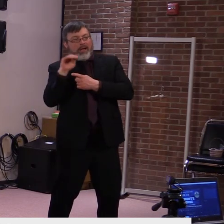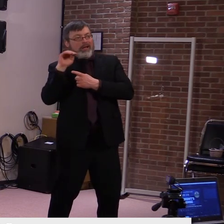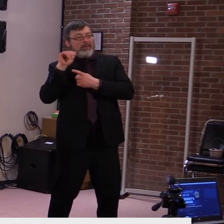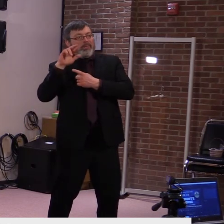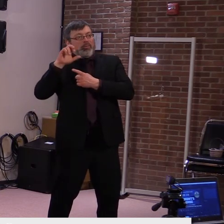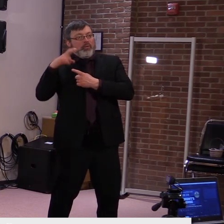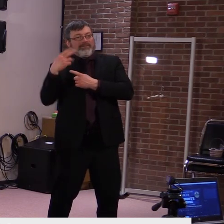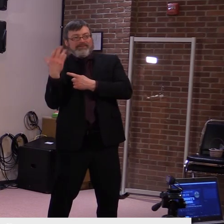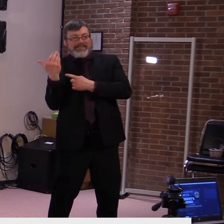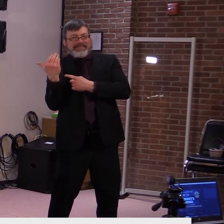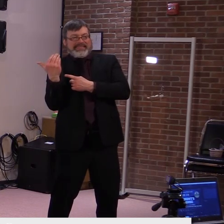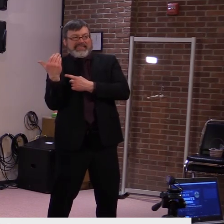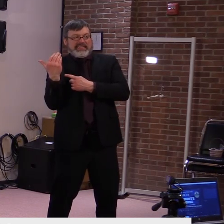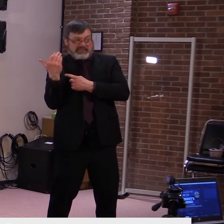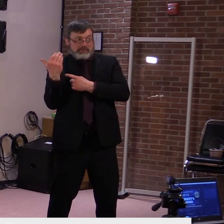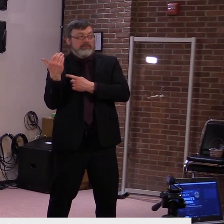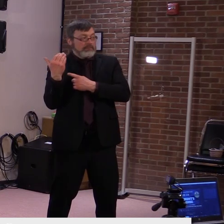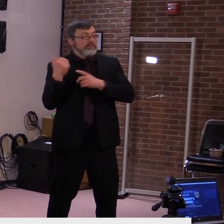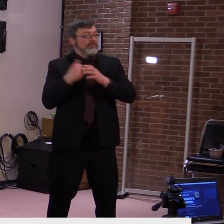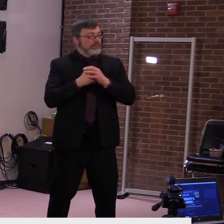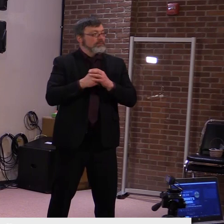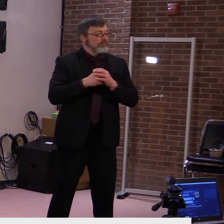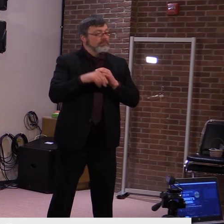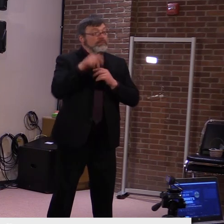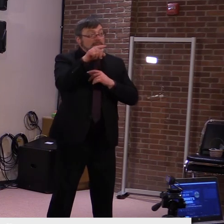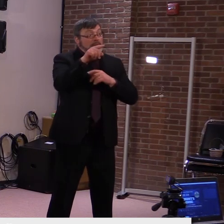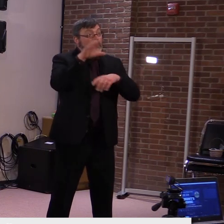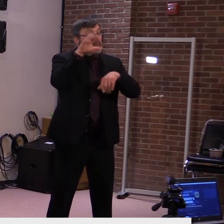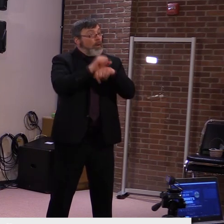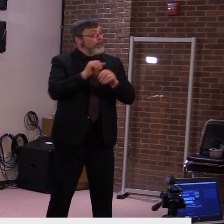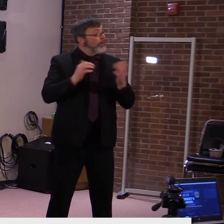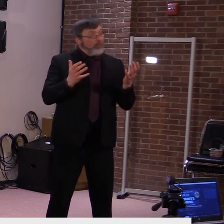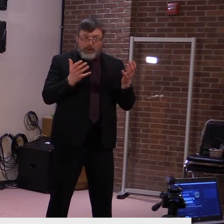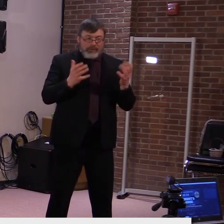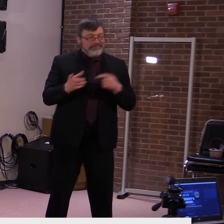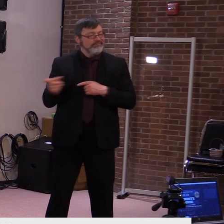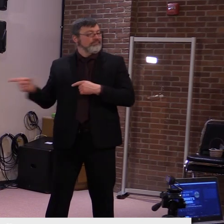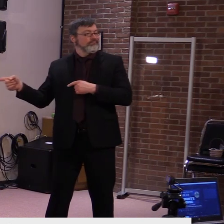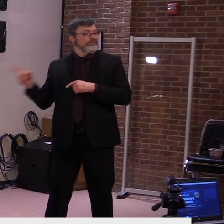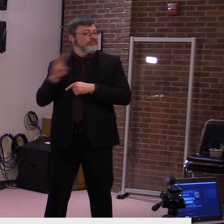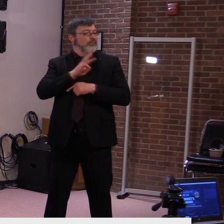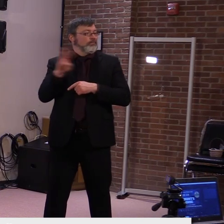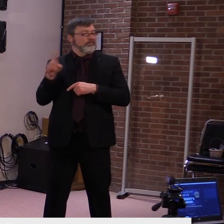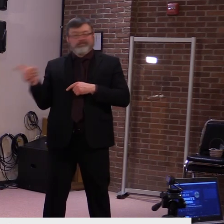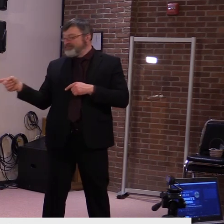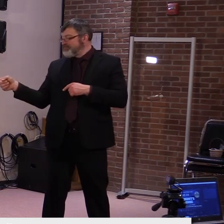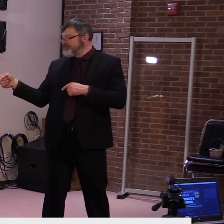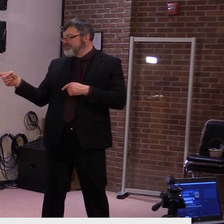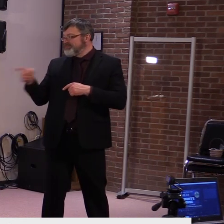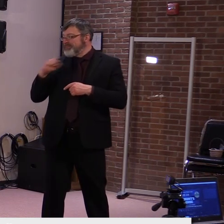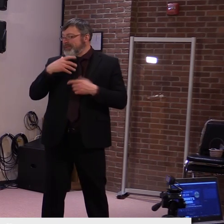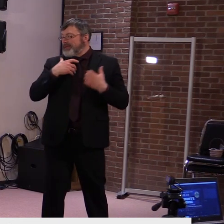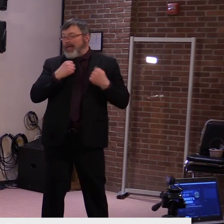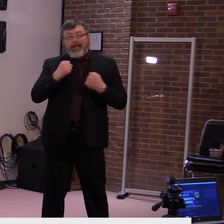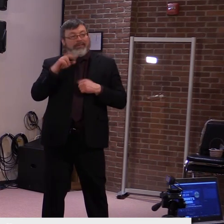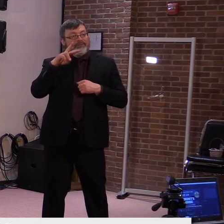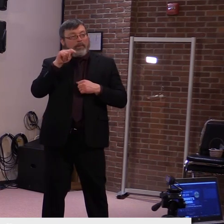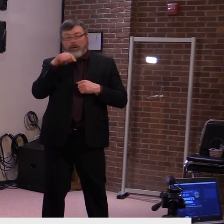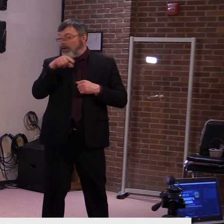healthvermont.gov/myvaccine. You will make an appointment in our system in the same way Vermonters have done, by age grouping at